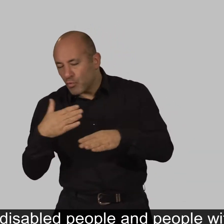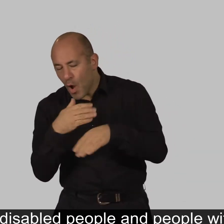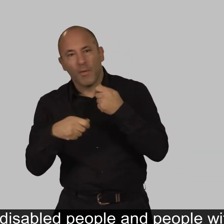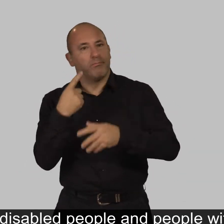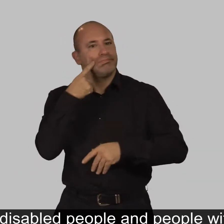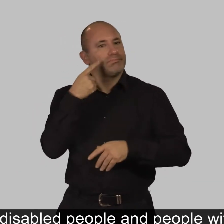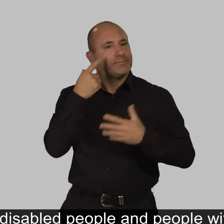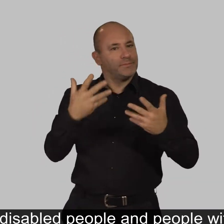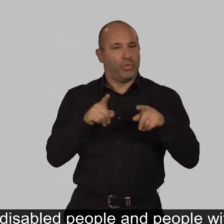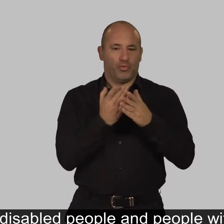work.